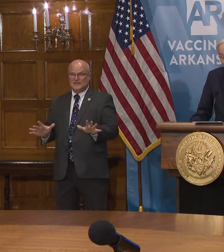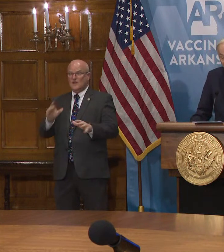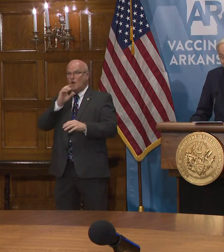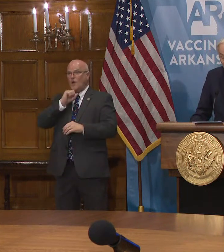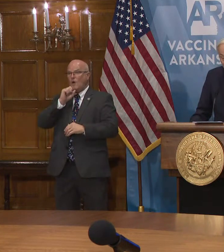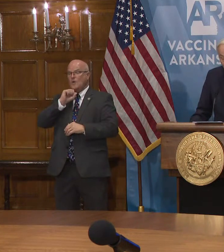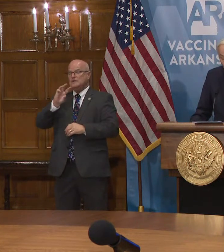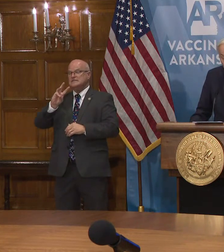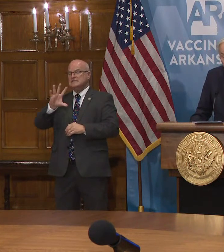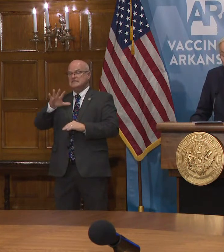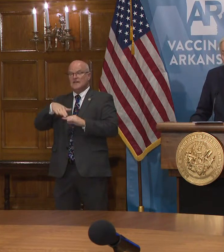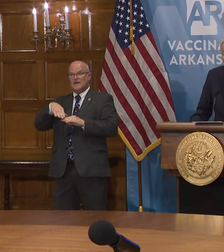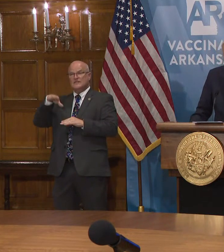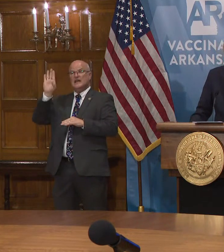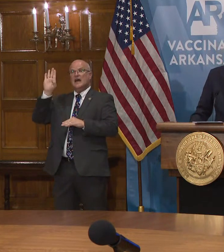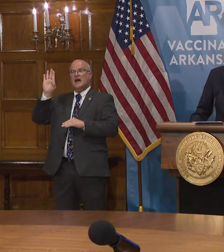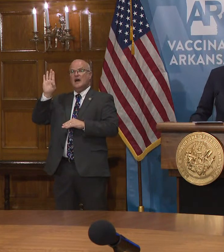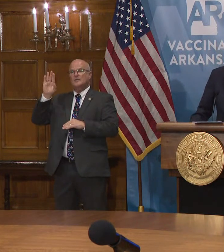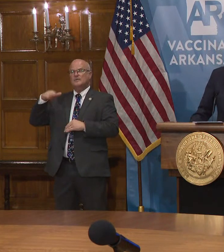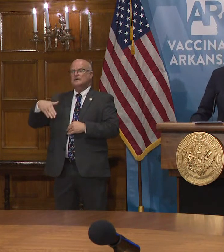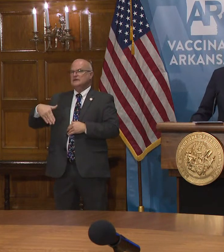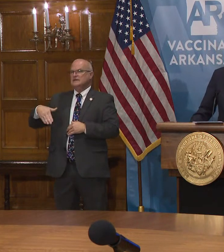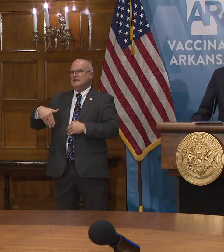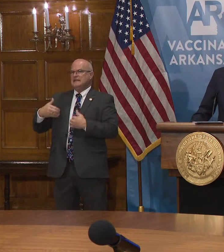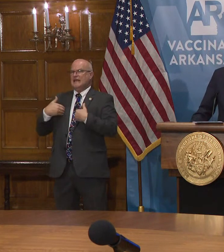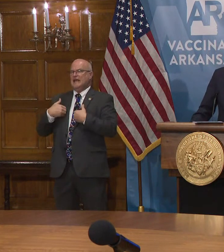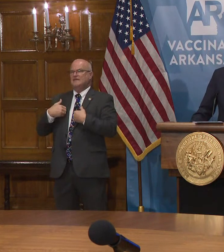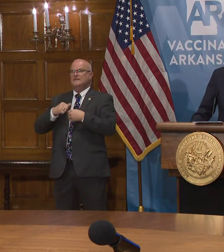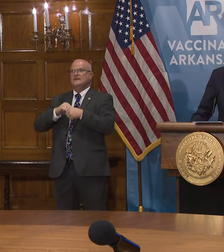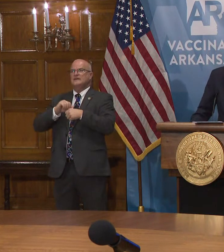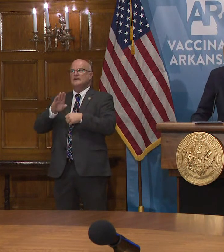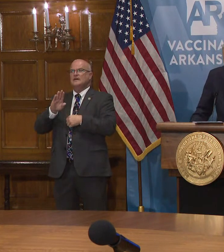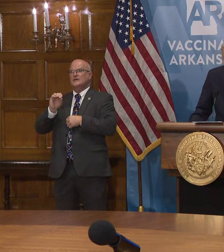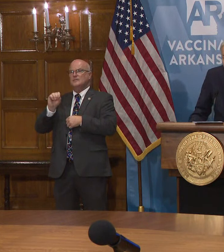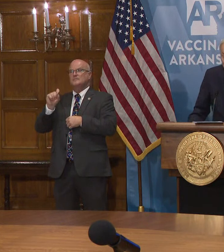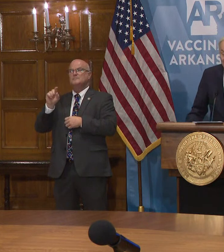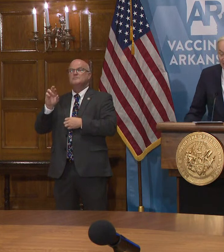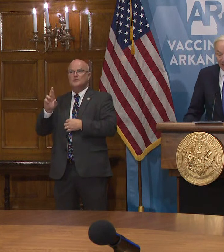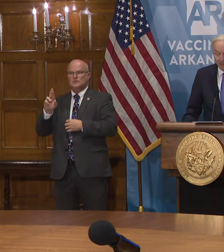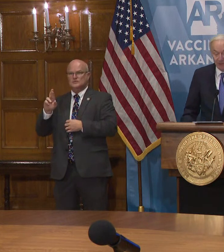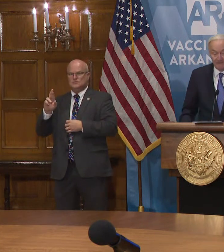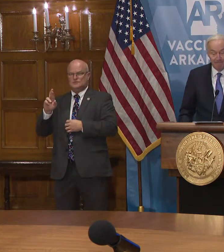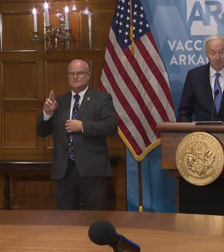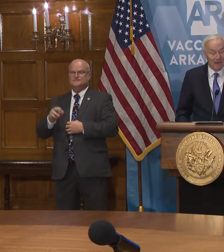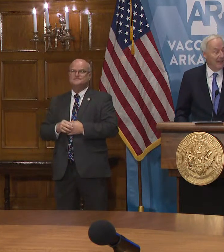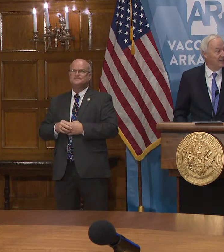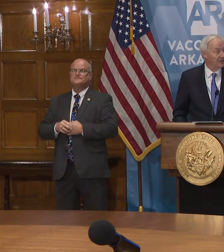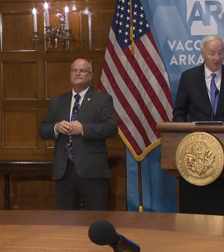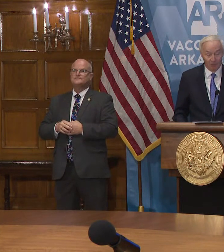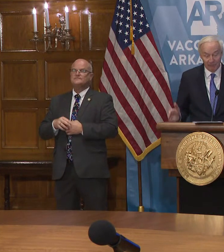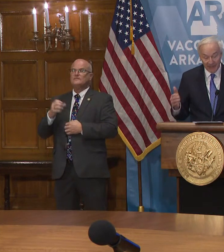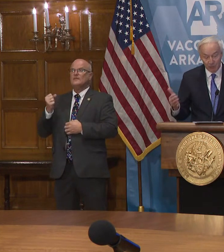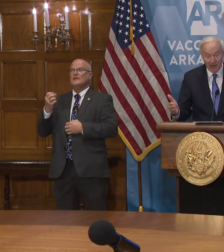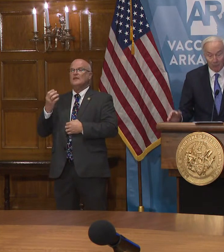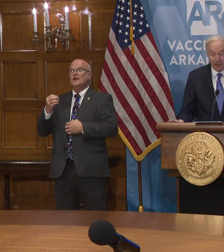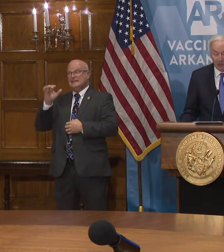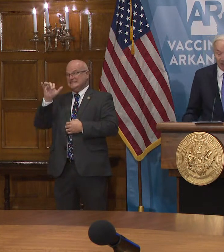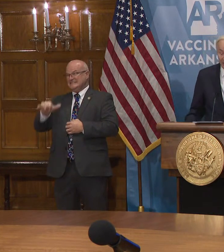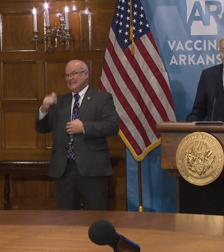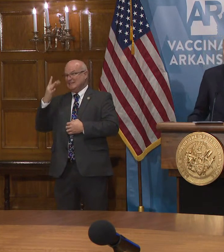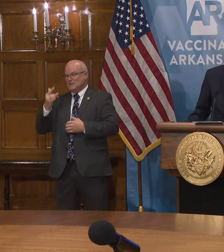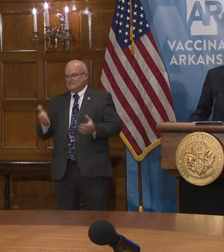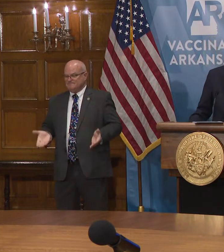ages 65 and older who have not received a COVID-19 booster dose. And so that's why